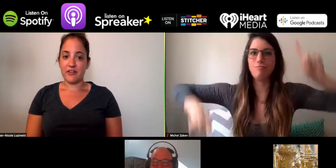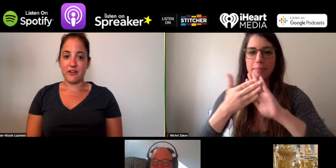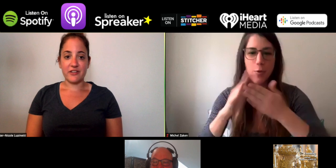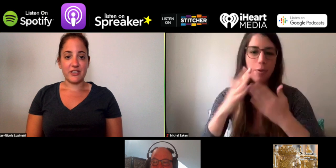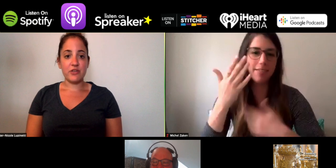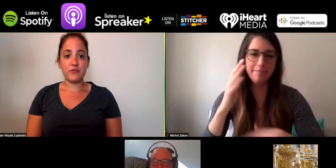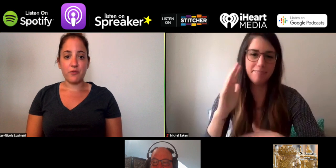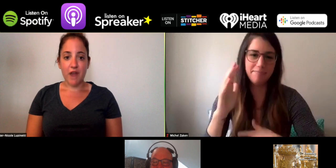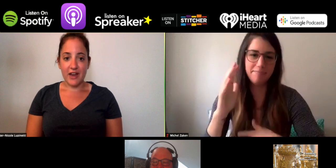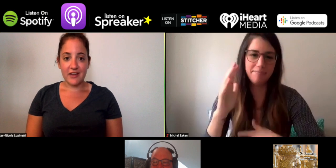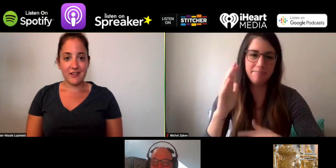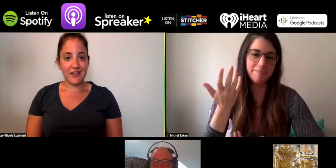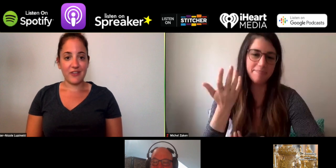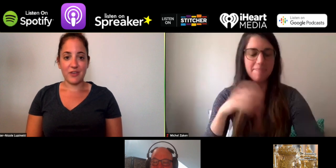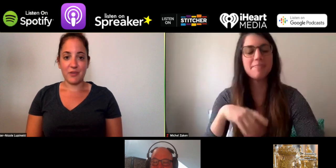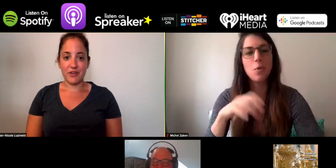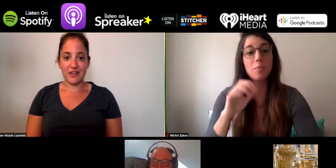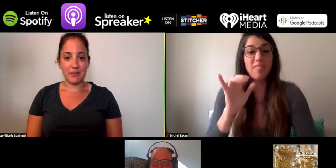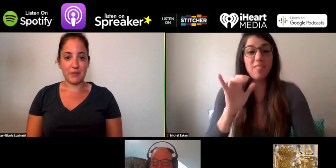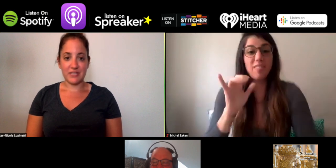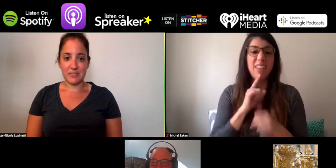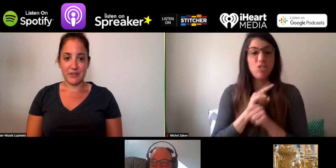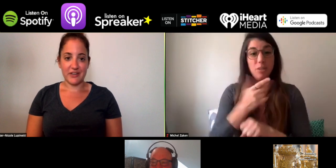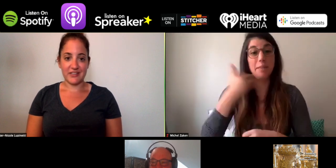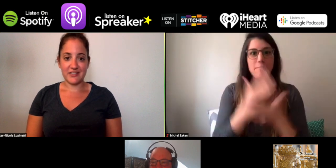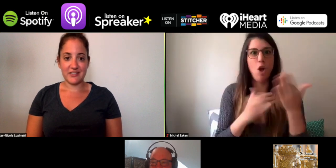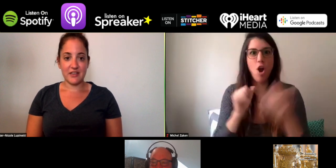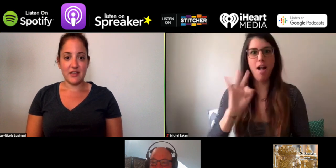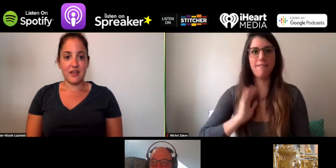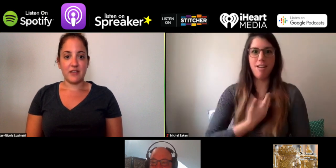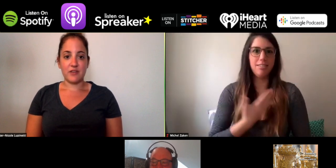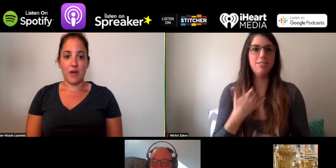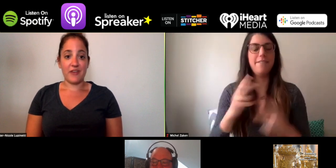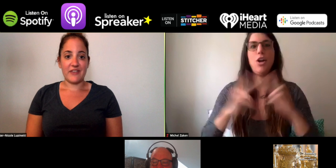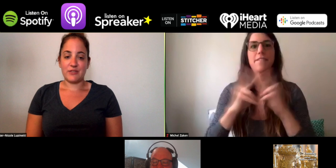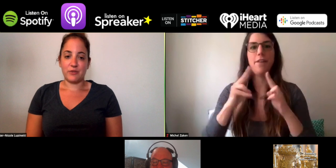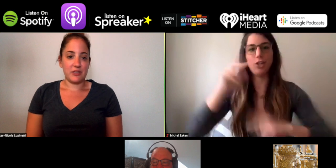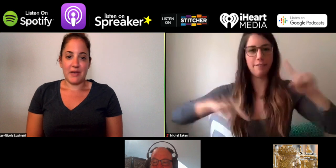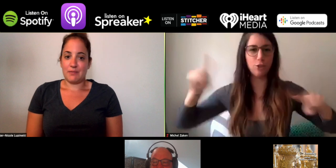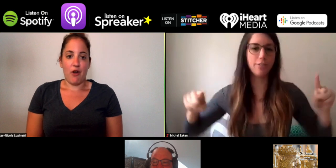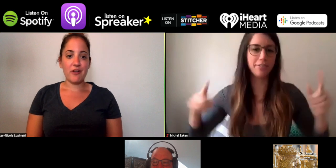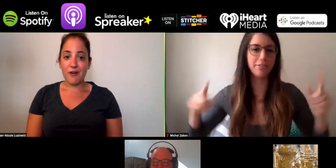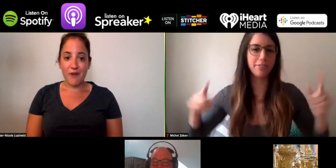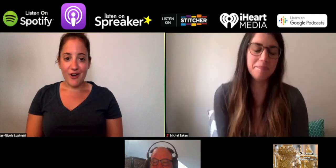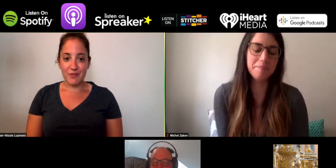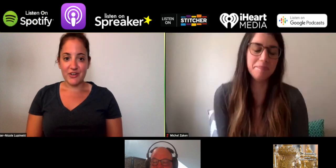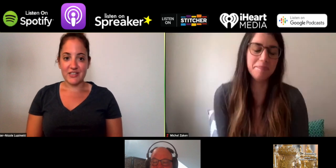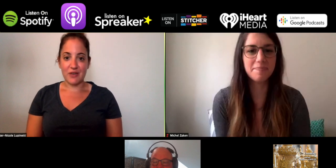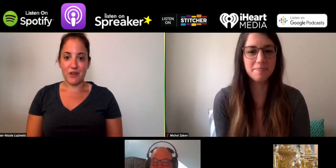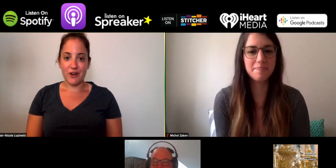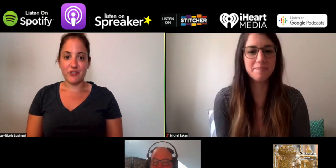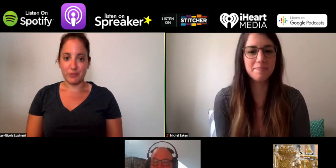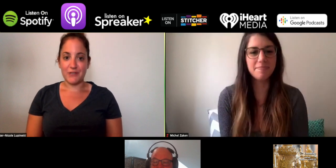Again, there is a huge variety in the community and people's experiences. And so I think that's really the best part of our community